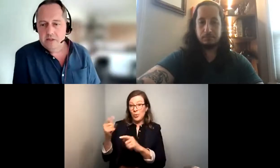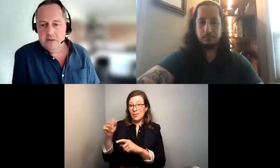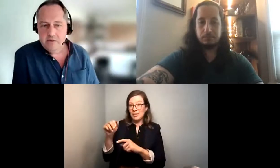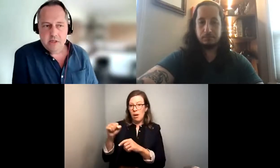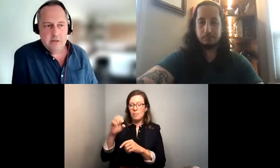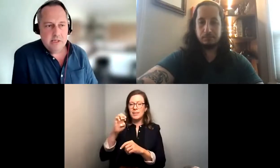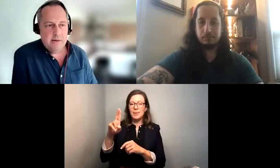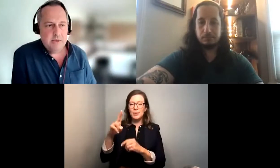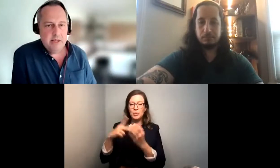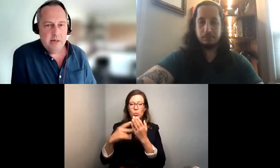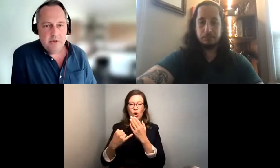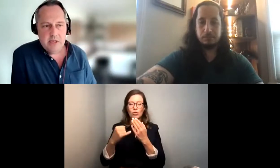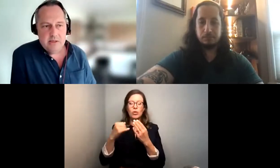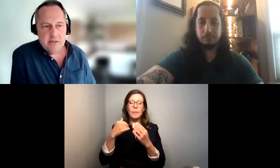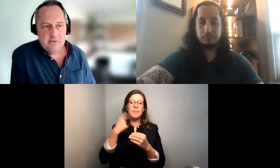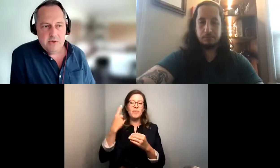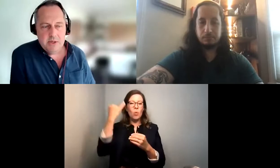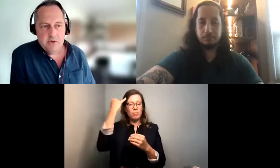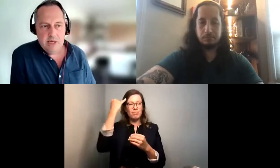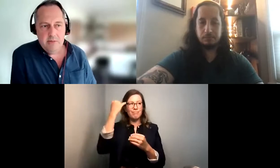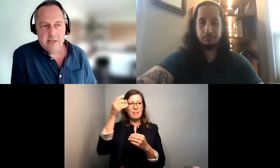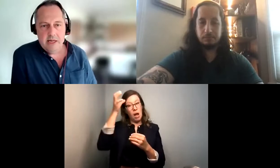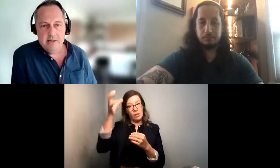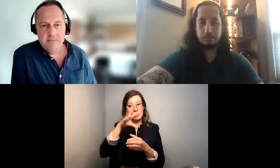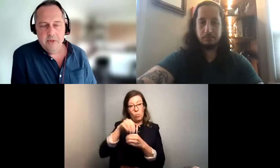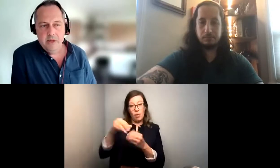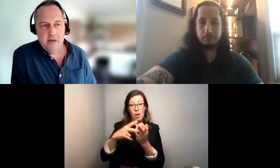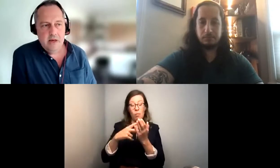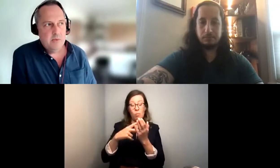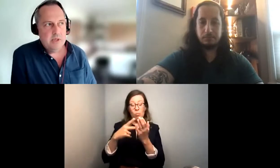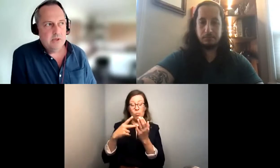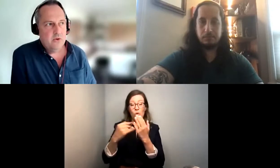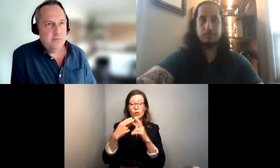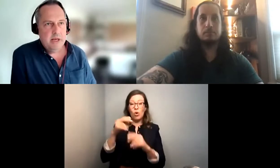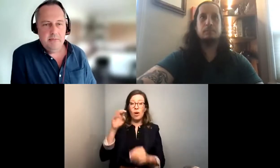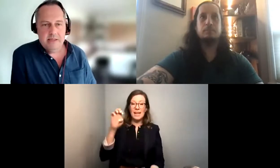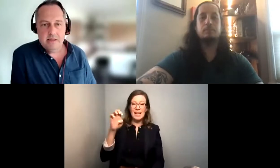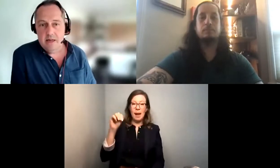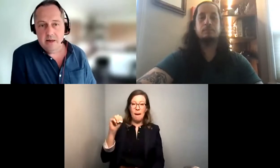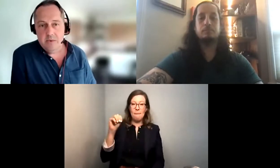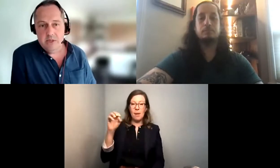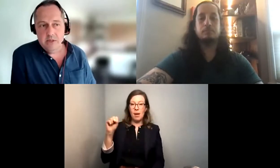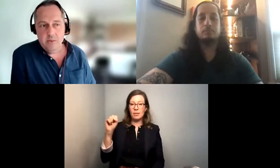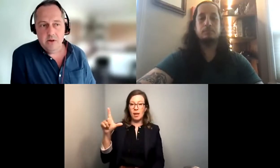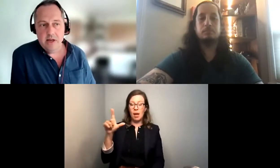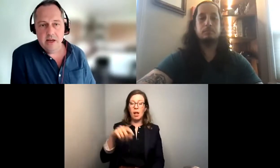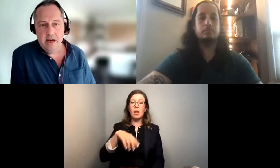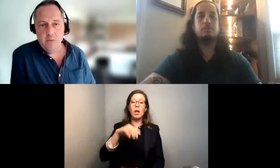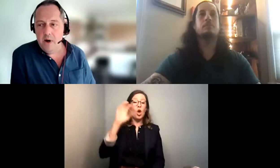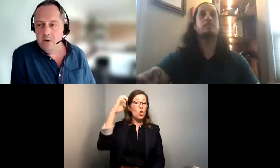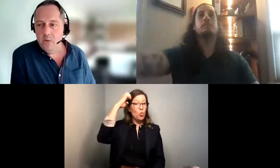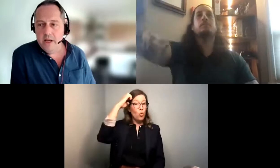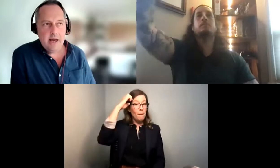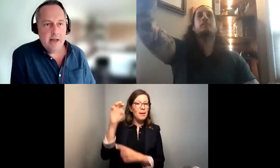trying to do, there is a concept within that project of something called EMSL, which is European Meta Sign Language. And we're looking